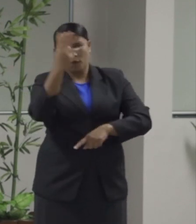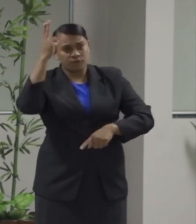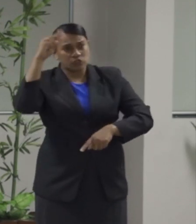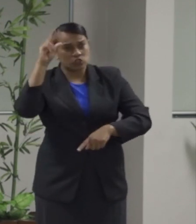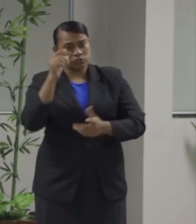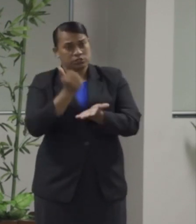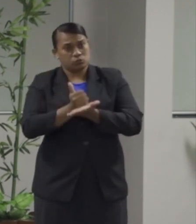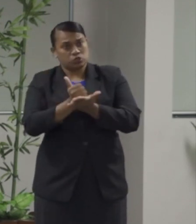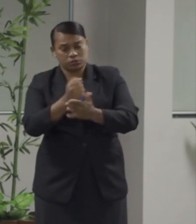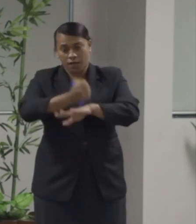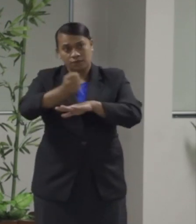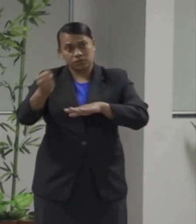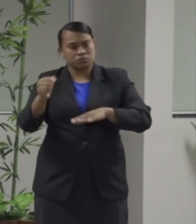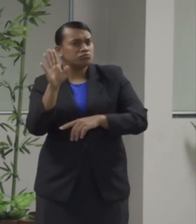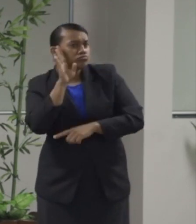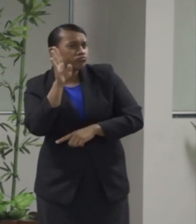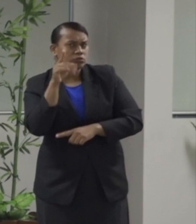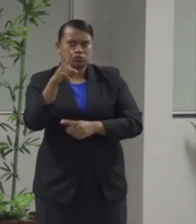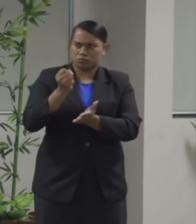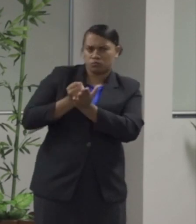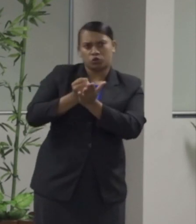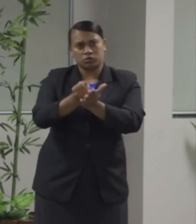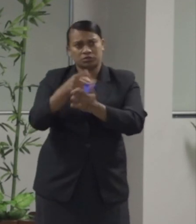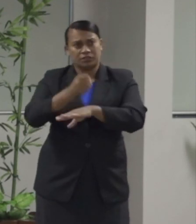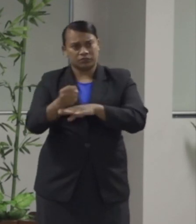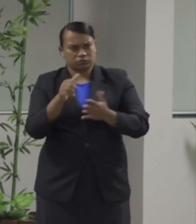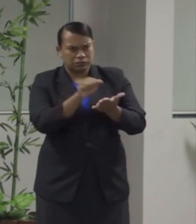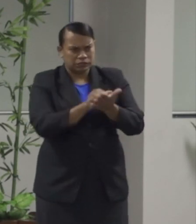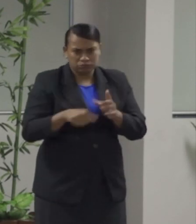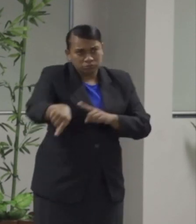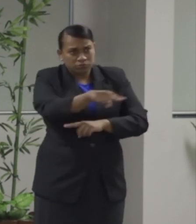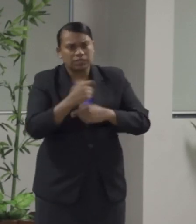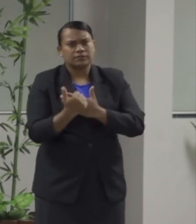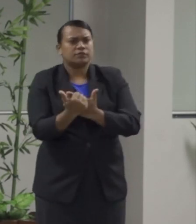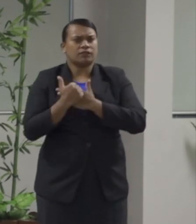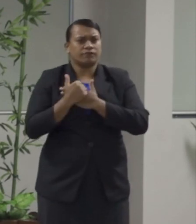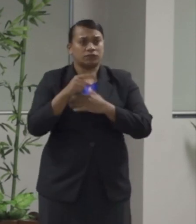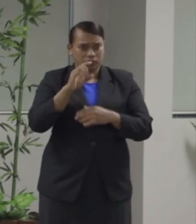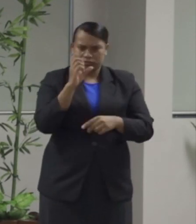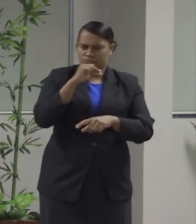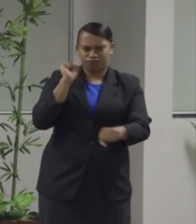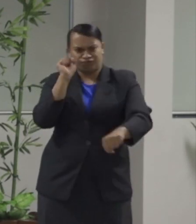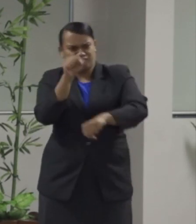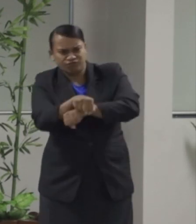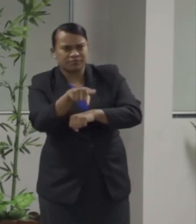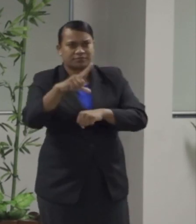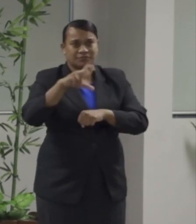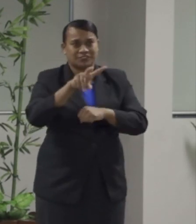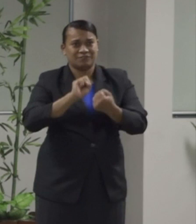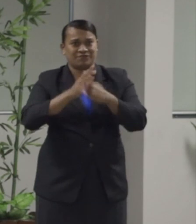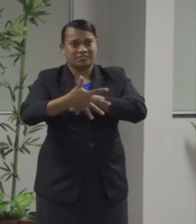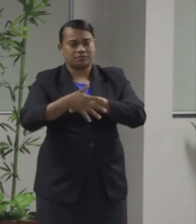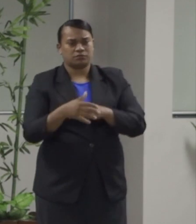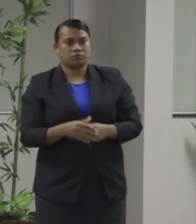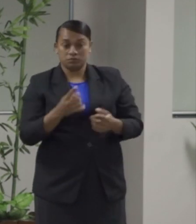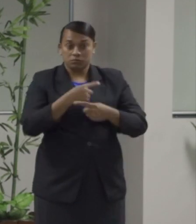the government's measures to keep them safe and beat this virus once and for all. We are doing